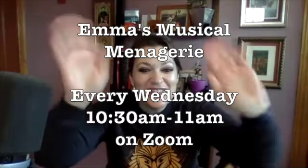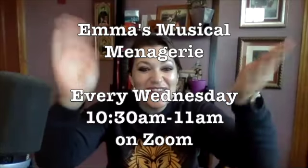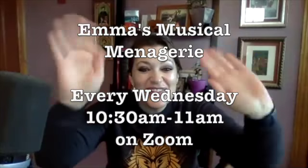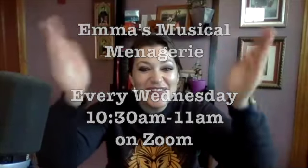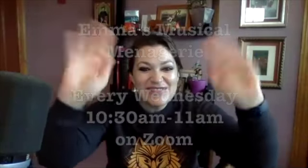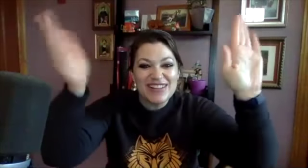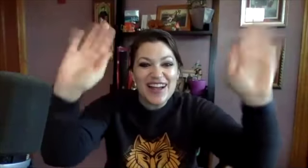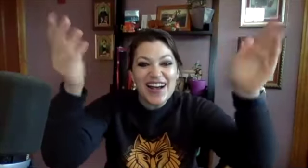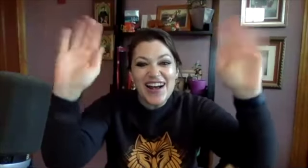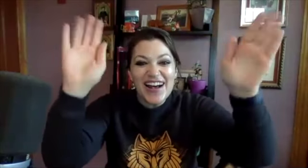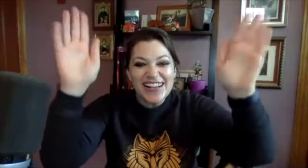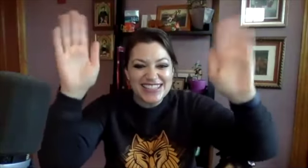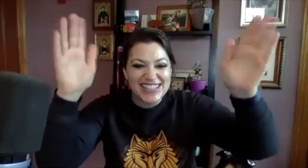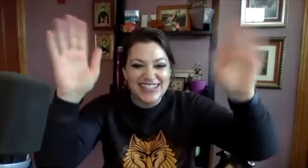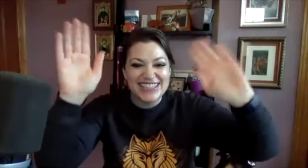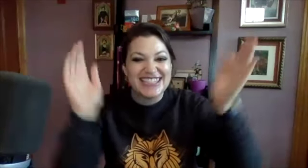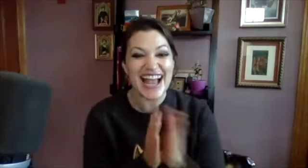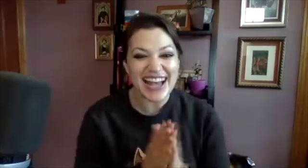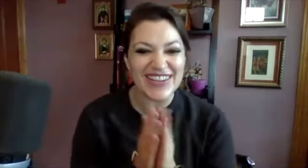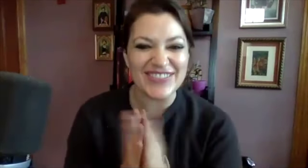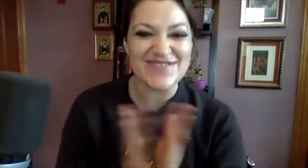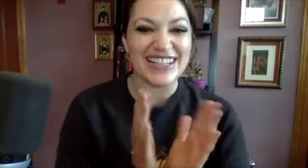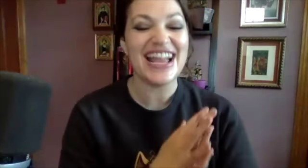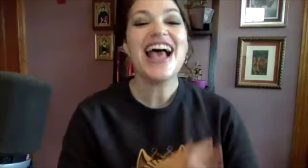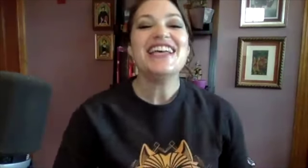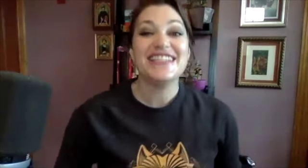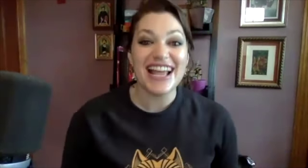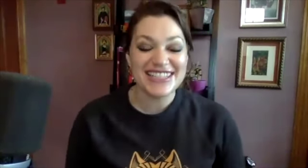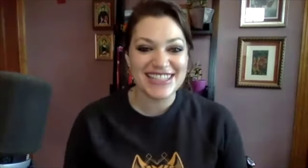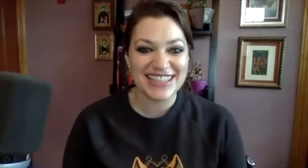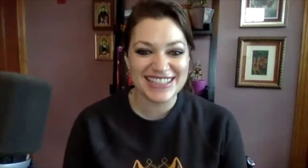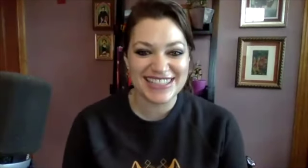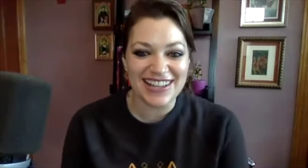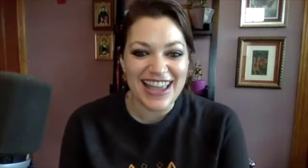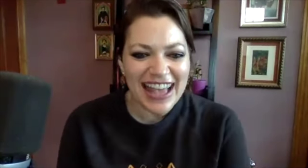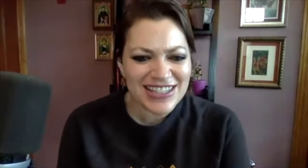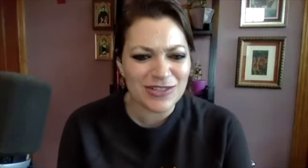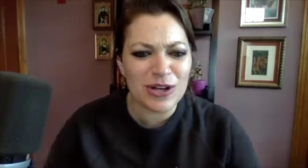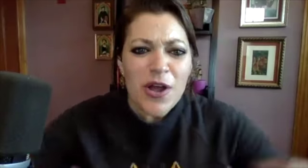Woo! Applause. Good job, everybody. Nicely done. Excellent